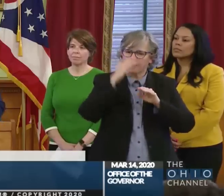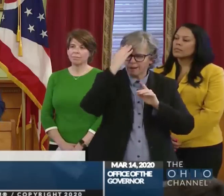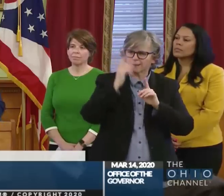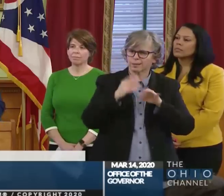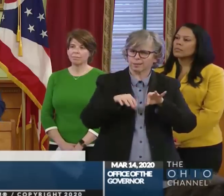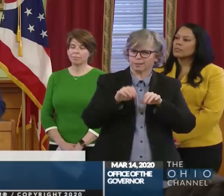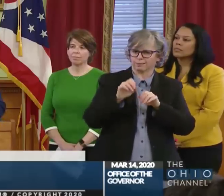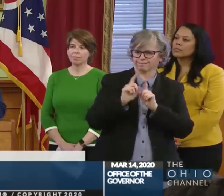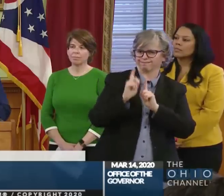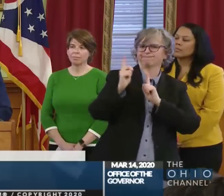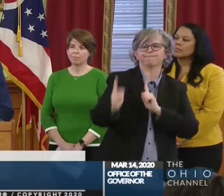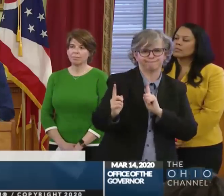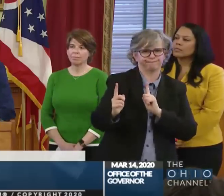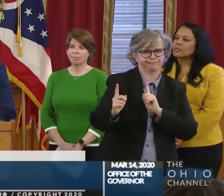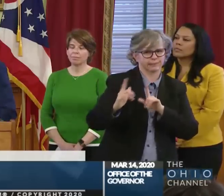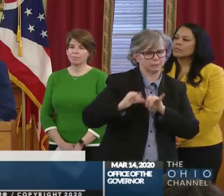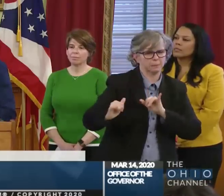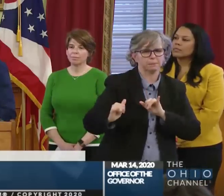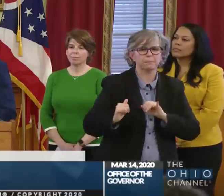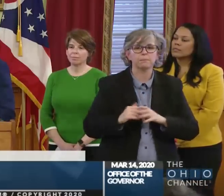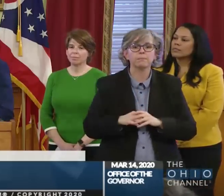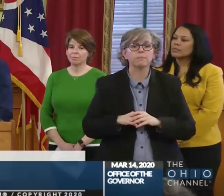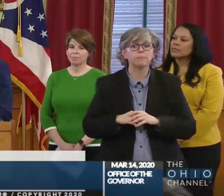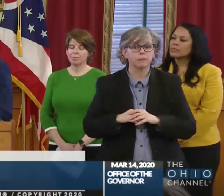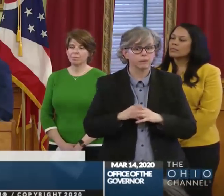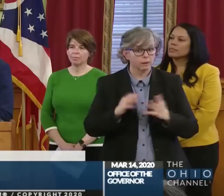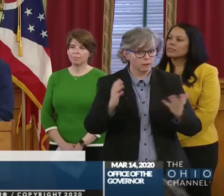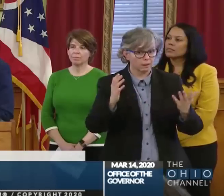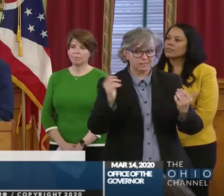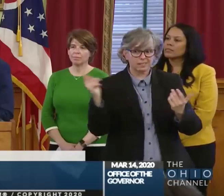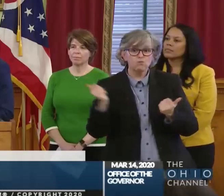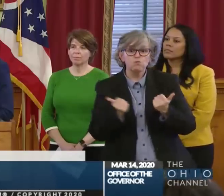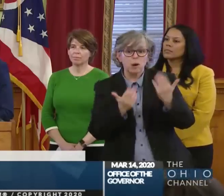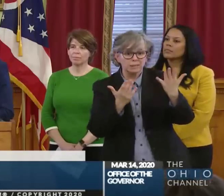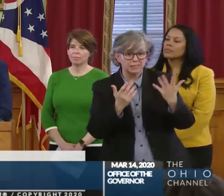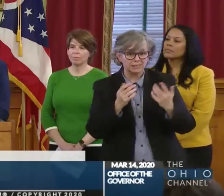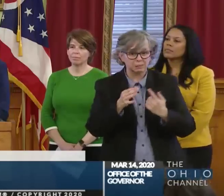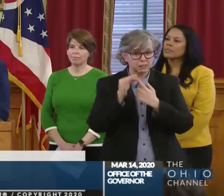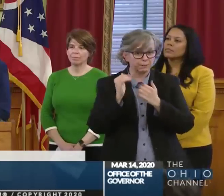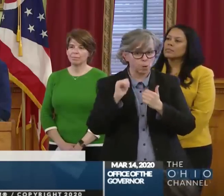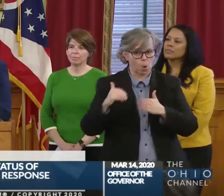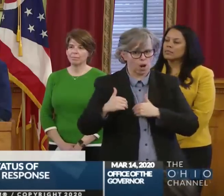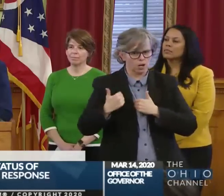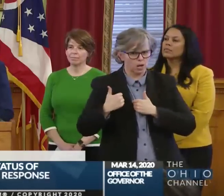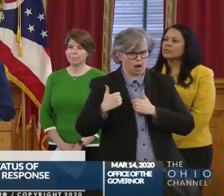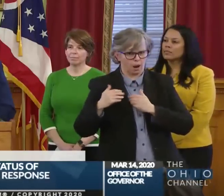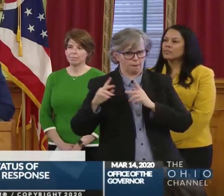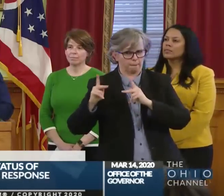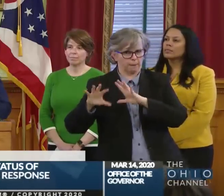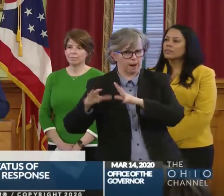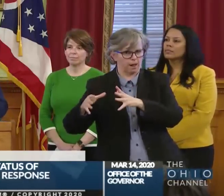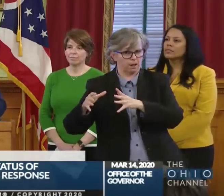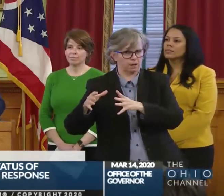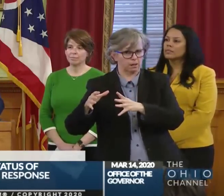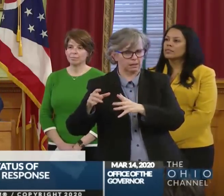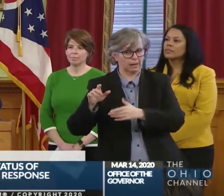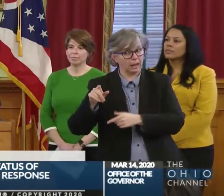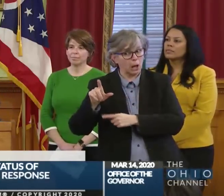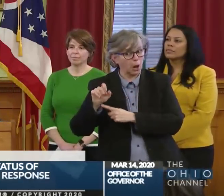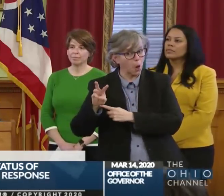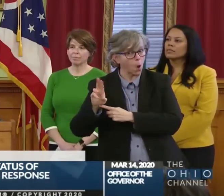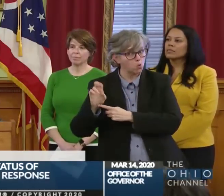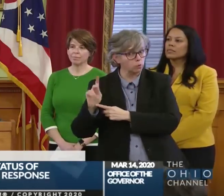that we would recommend, particularly for those who are younger in the lower risk populations, is